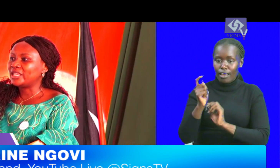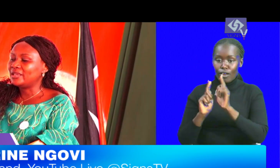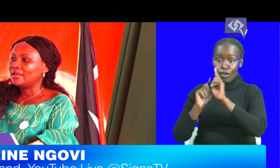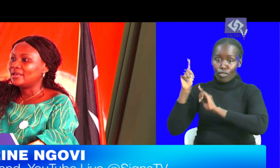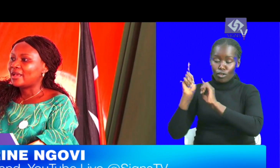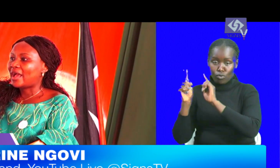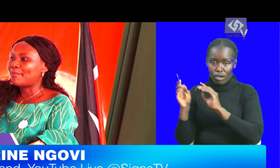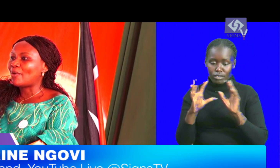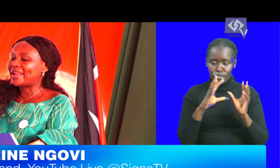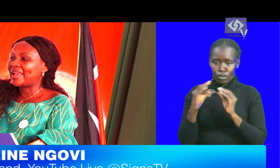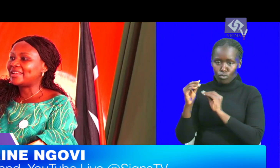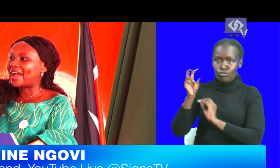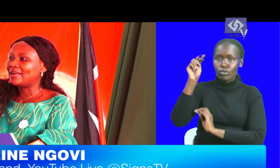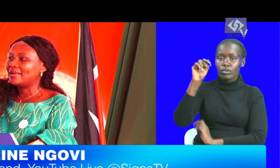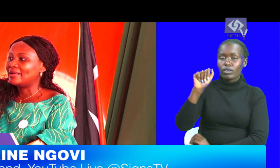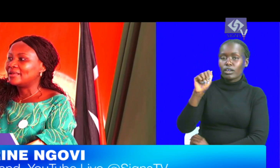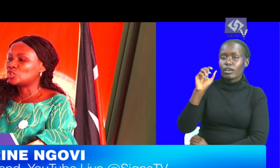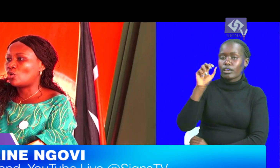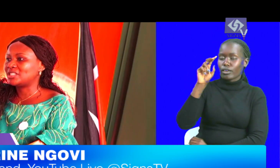Nanyuki ama wanaenda Chogoria.